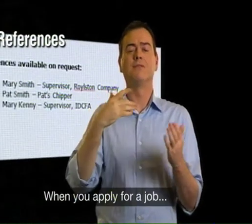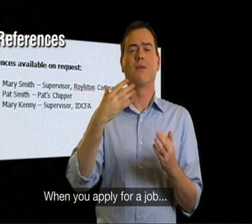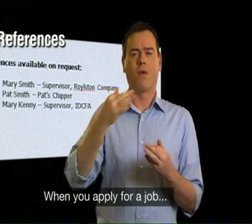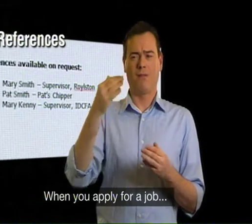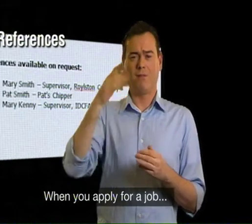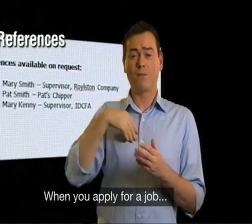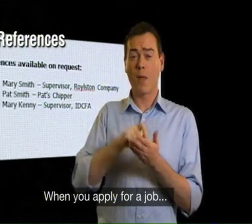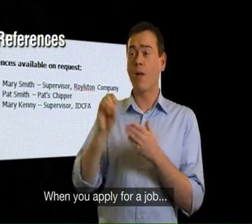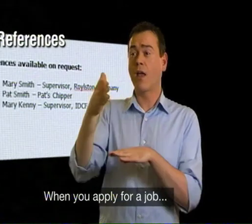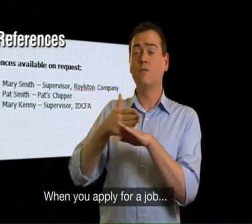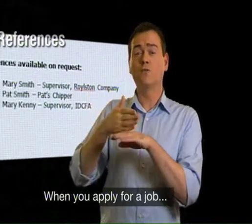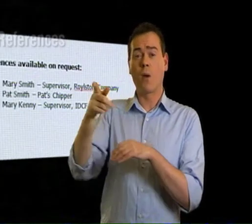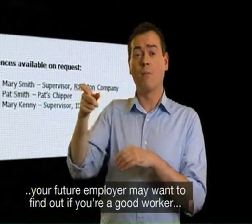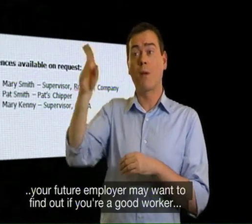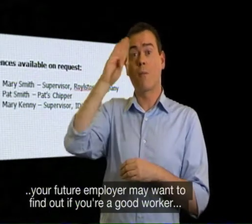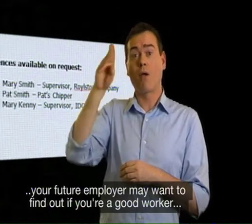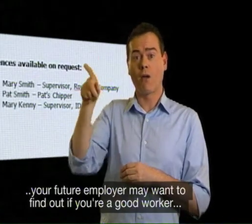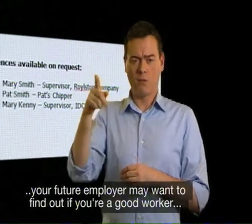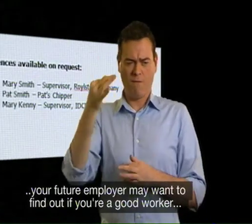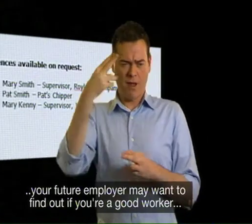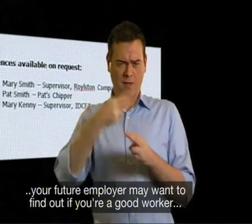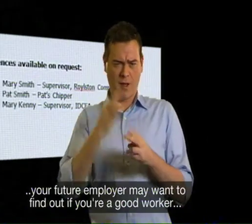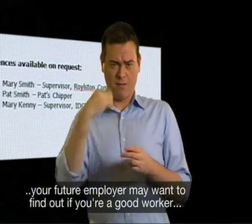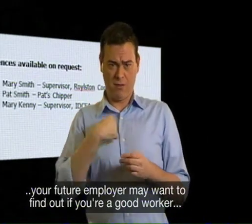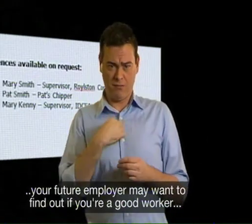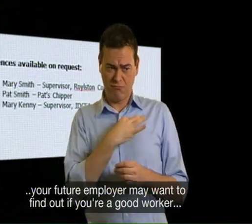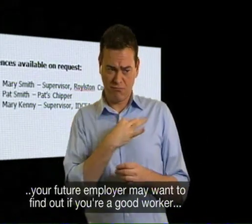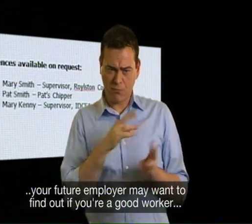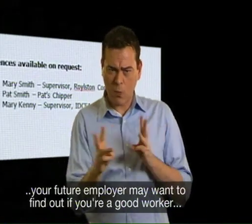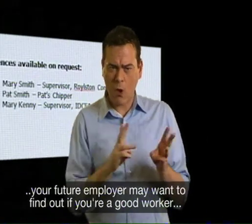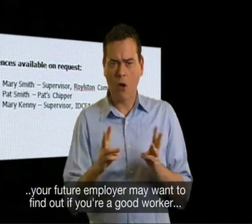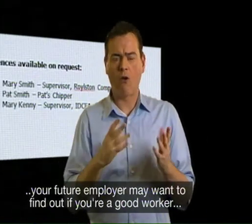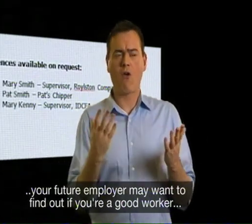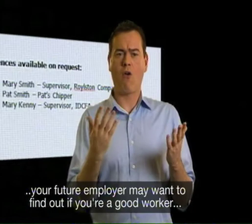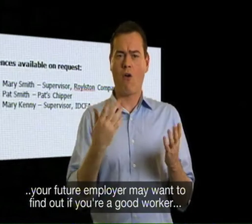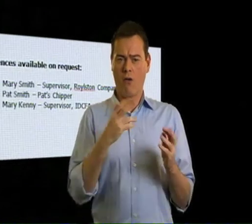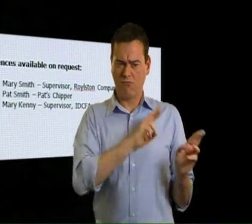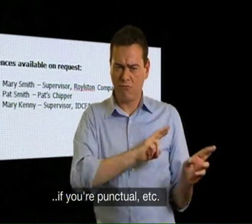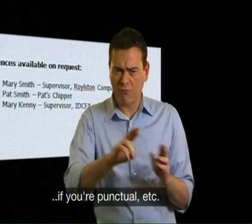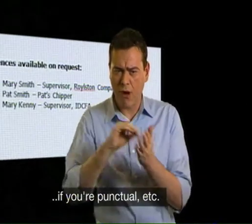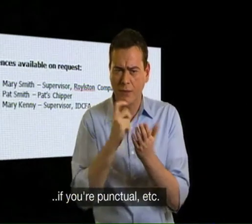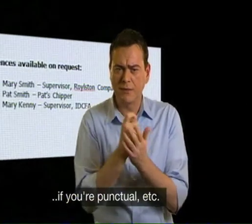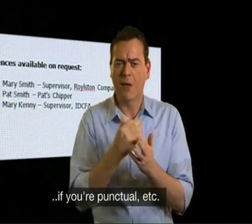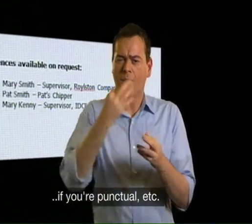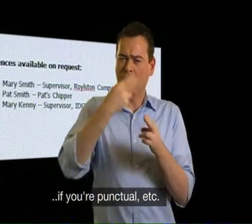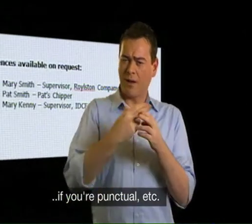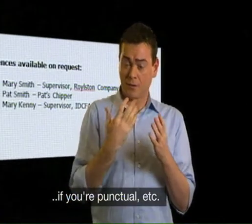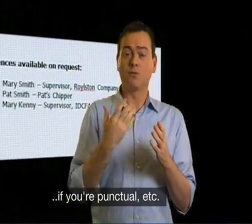When you apply for a job, your potential employer may want to find out if you're a good worker, if you're punctual, etc.